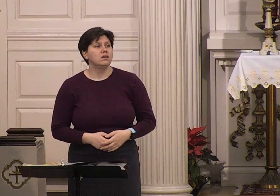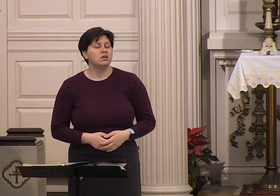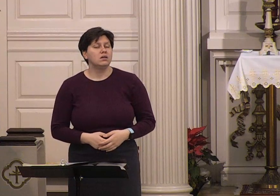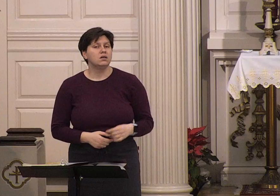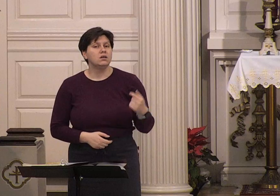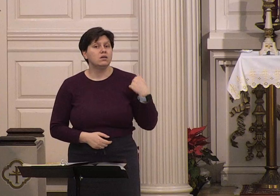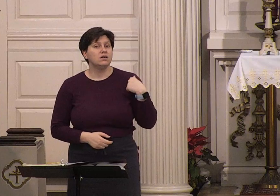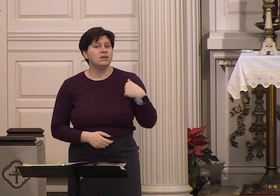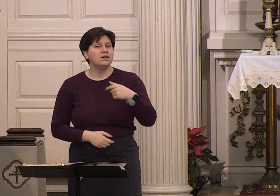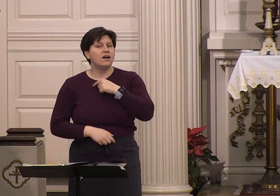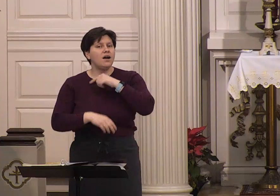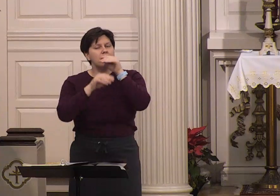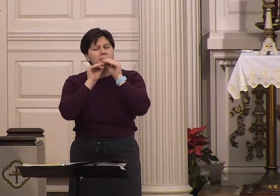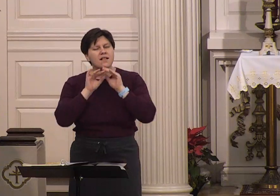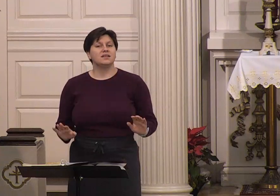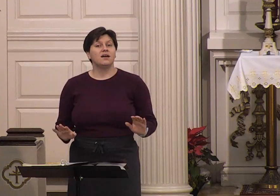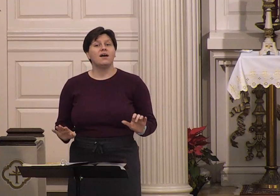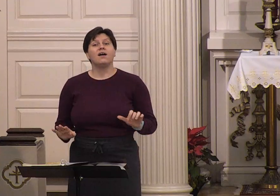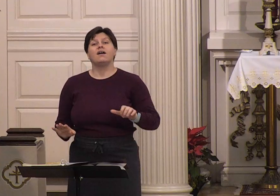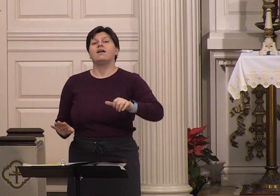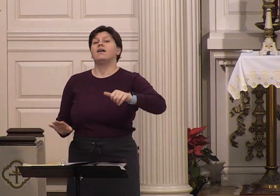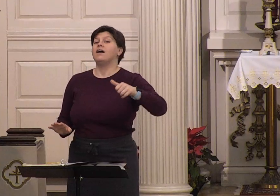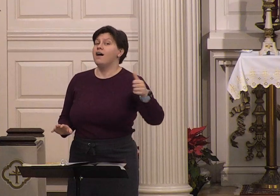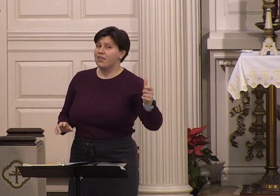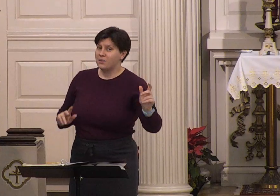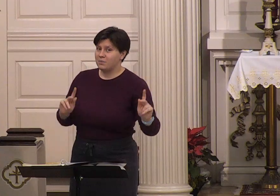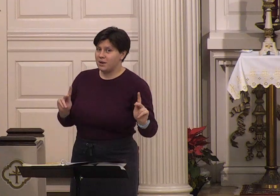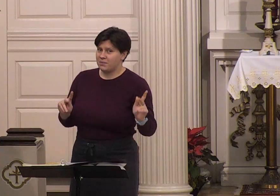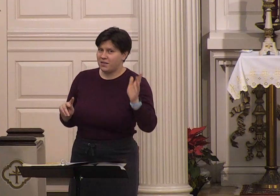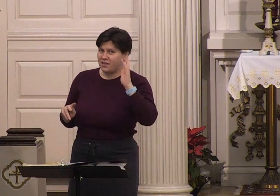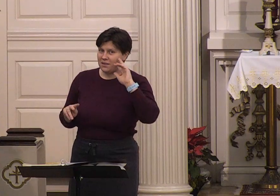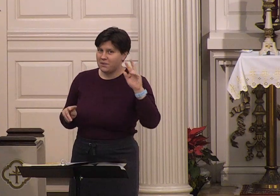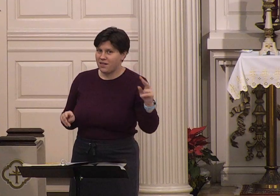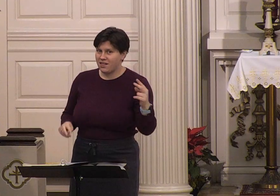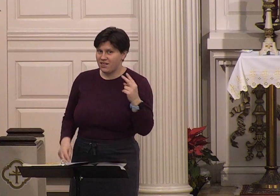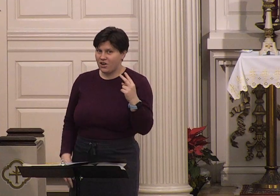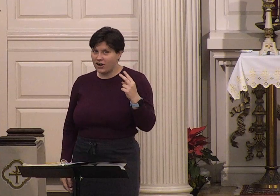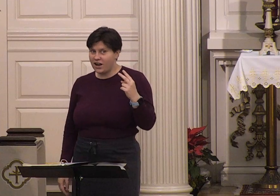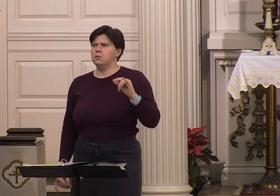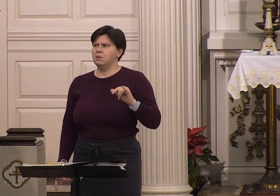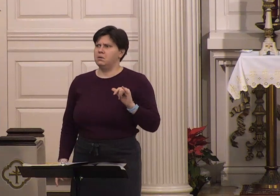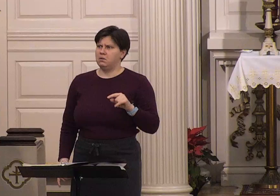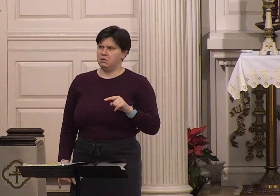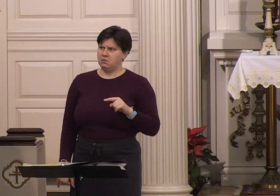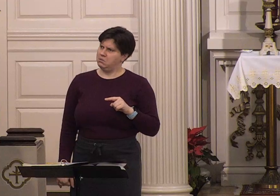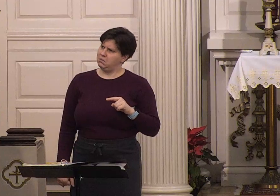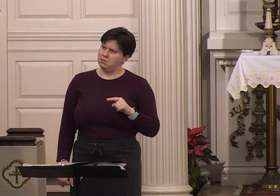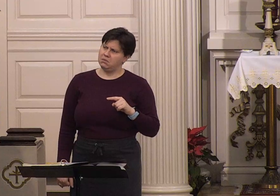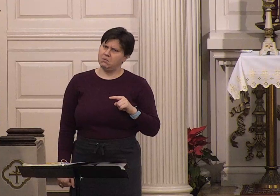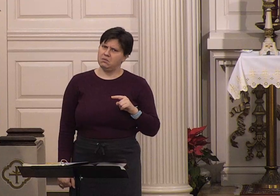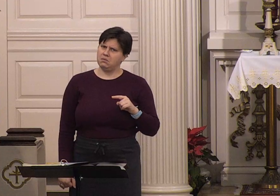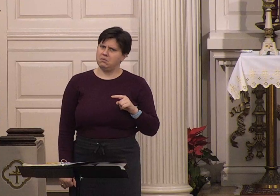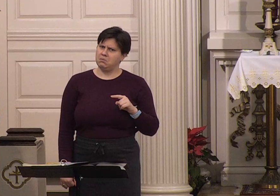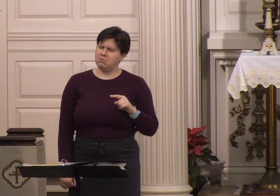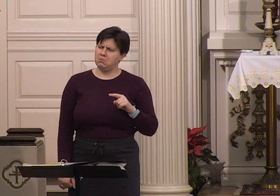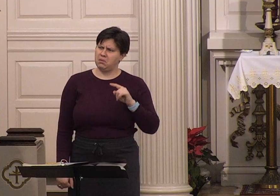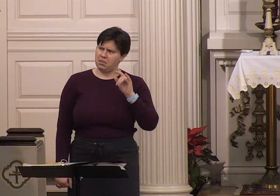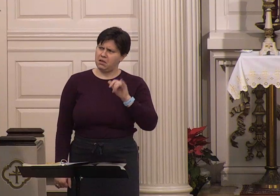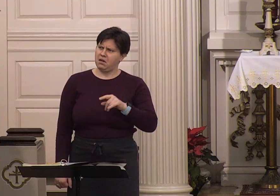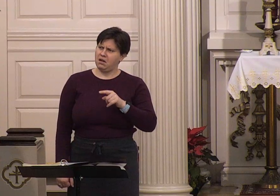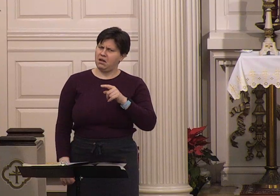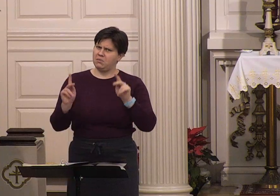this way, other people will look at us and say, you know, by all accounts, that person should